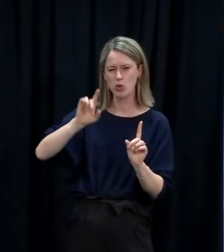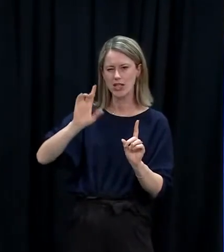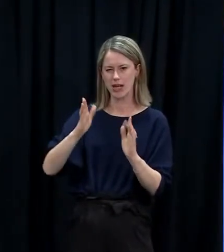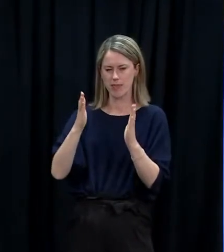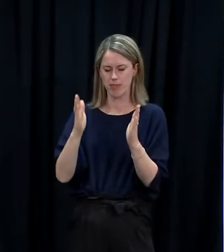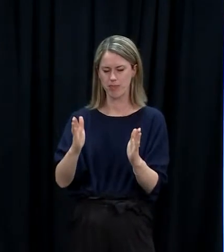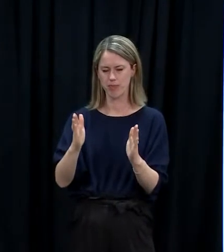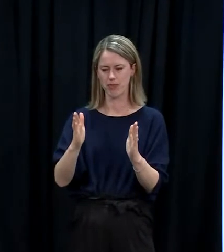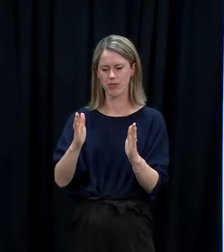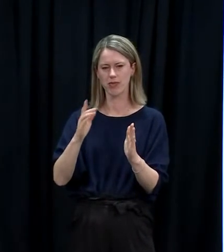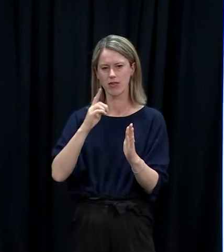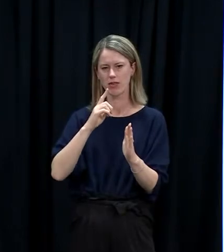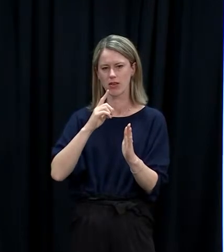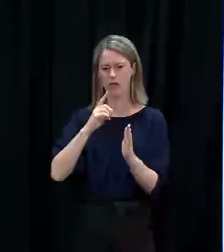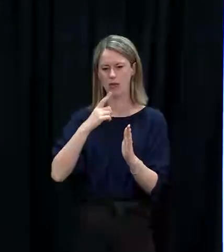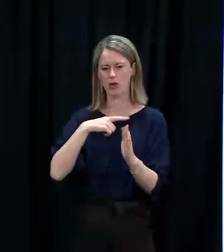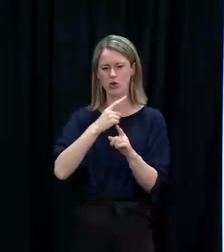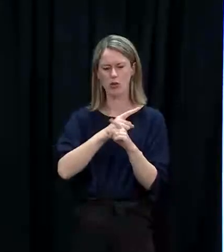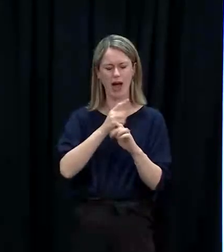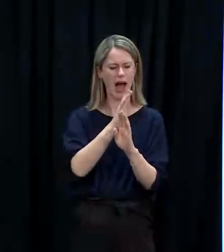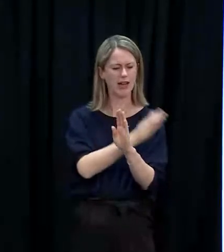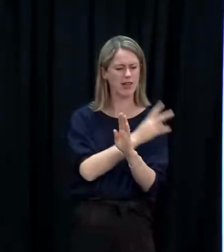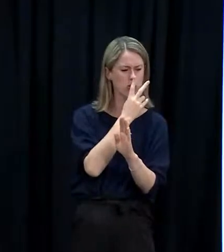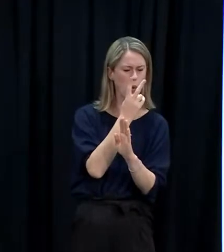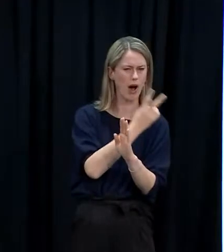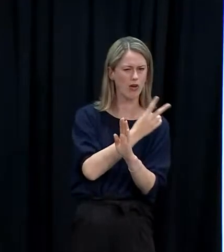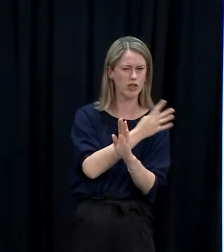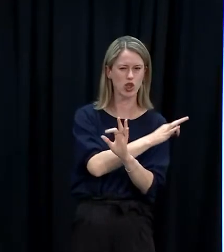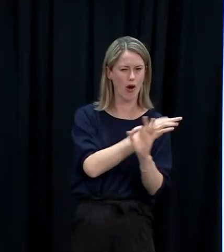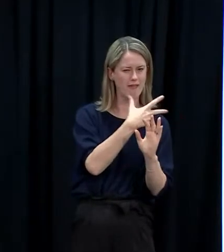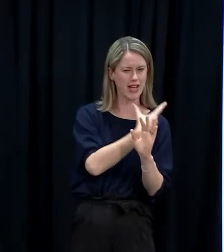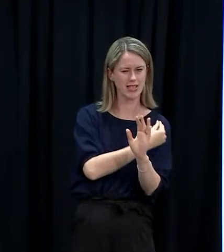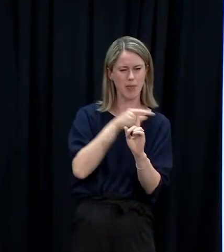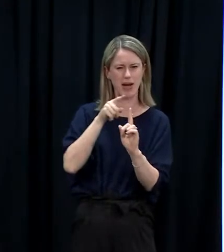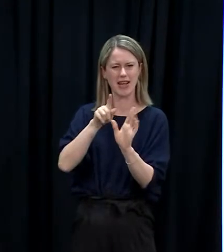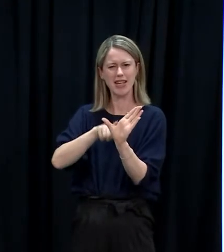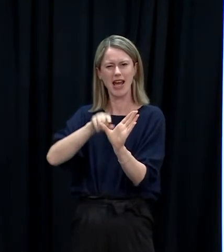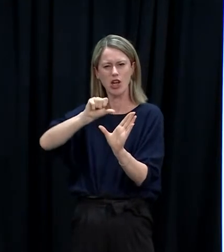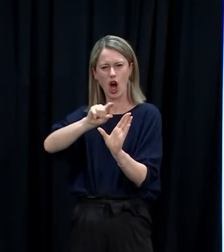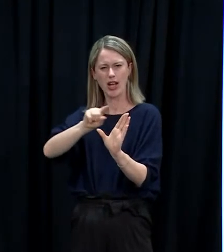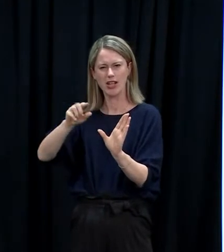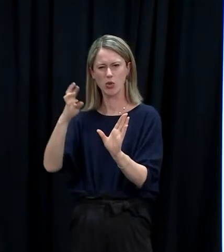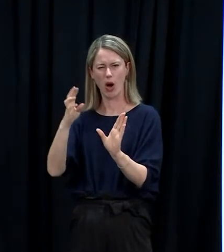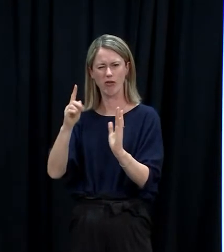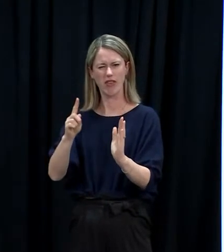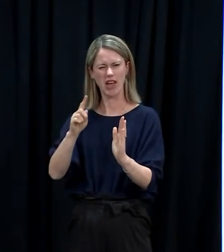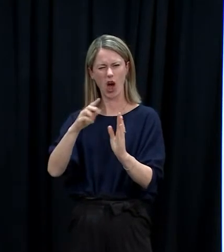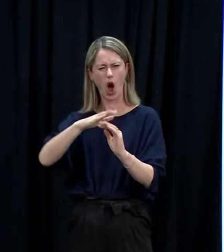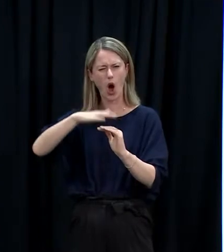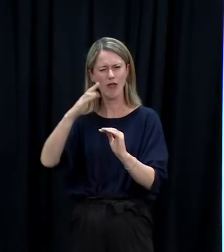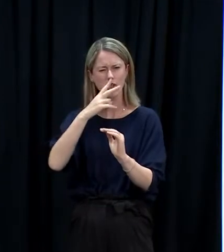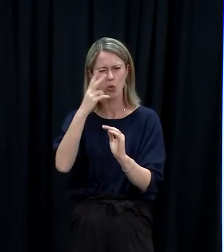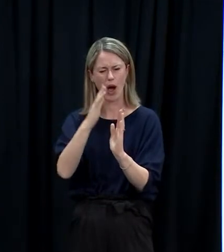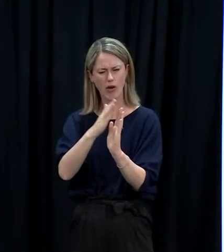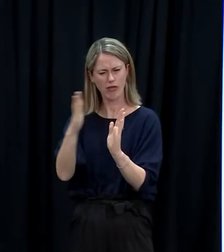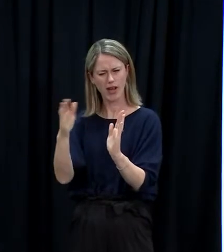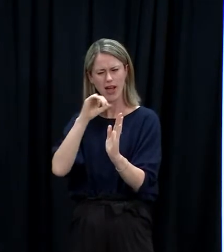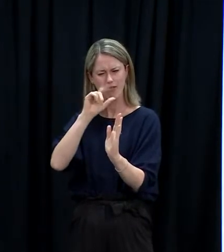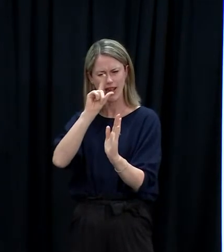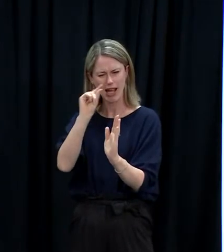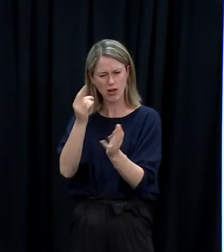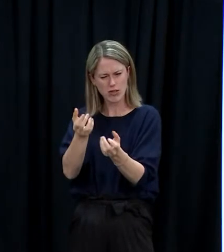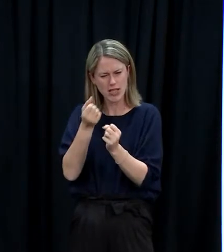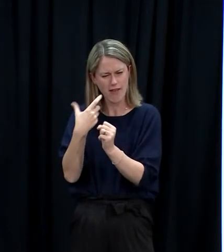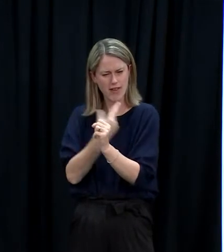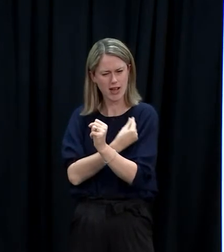talking about the under 12s. There'd be very few in those two age groups that would be under 12. So if they're able to get